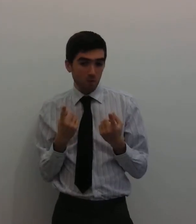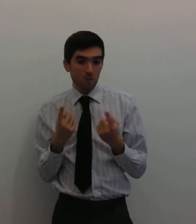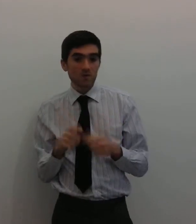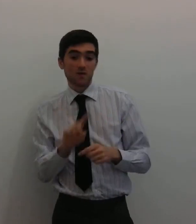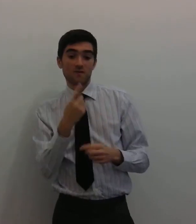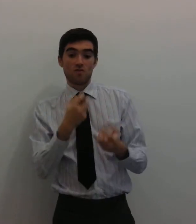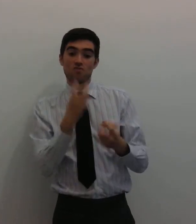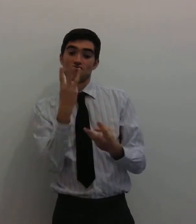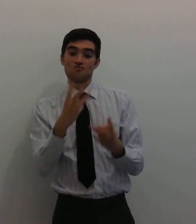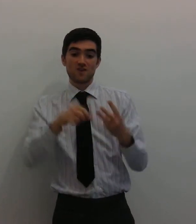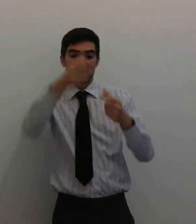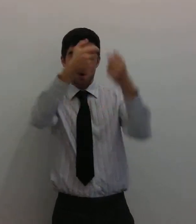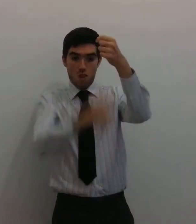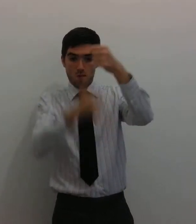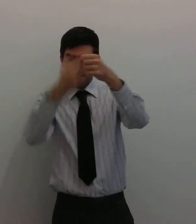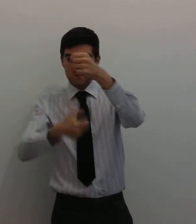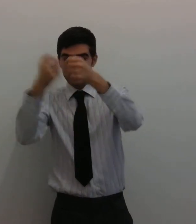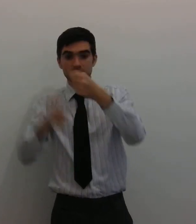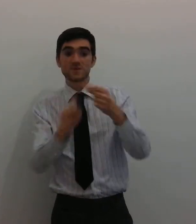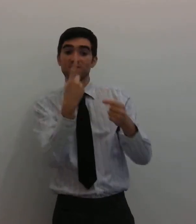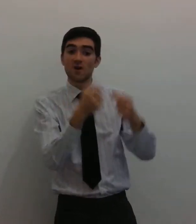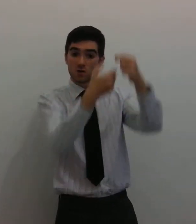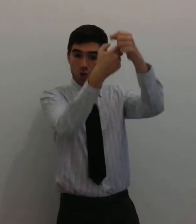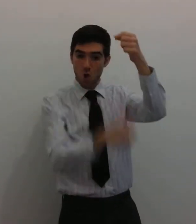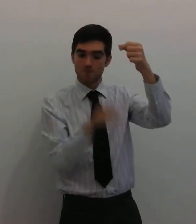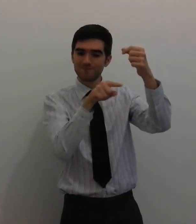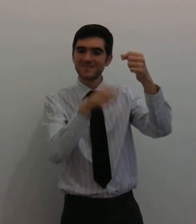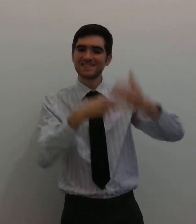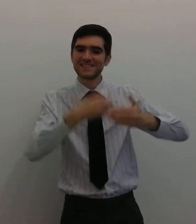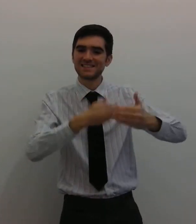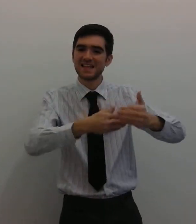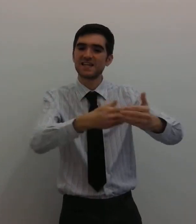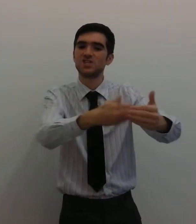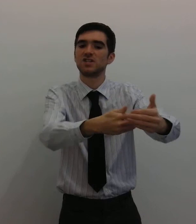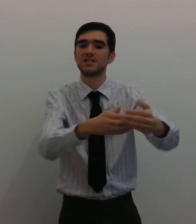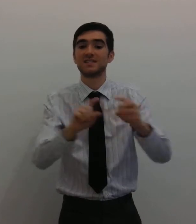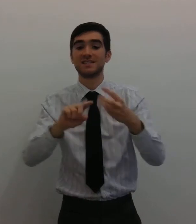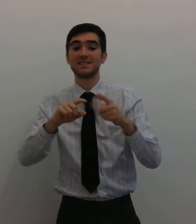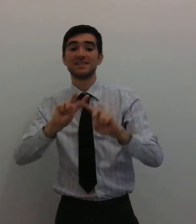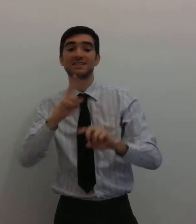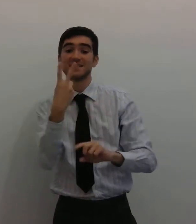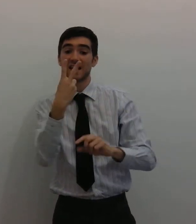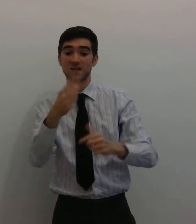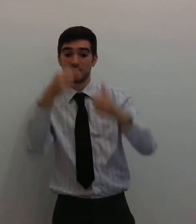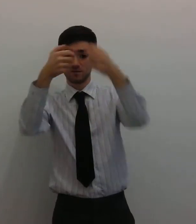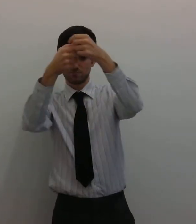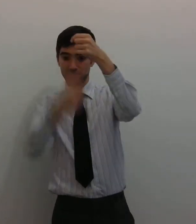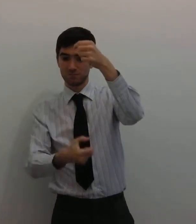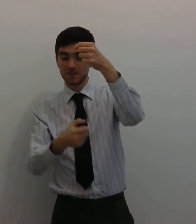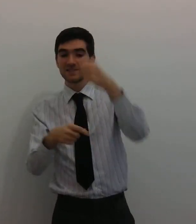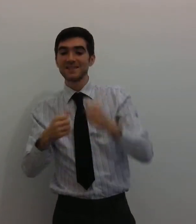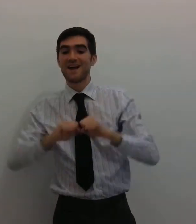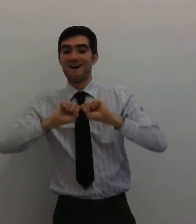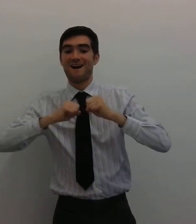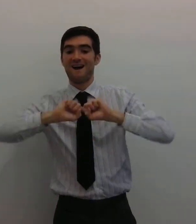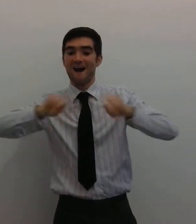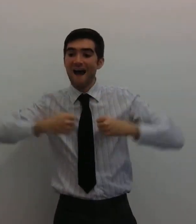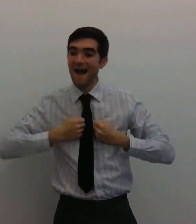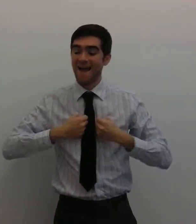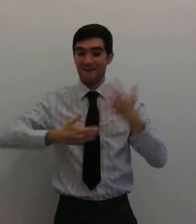is the stages. The second column is our figures submitted to the court. And the third column is